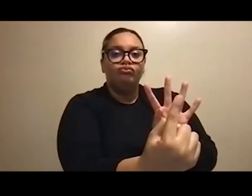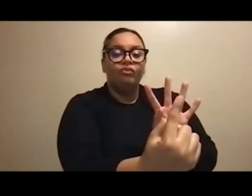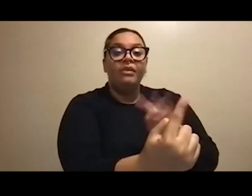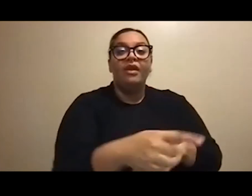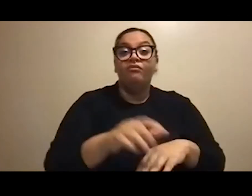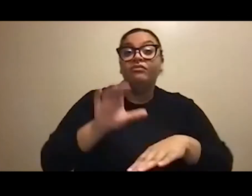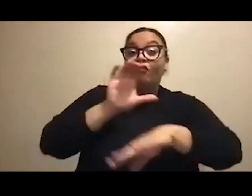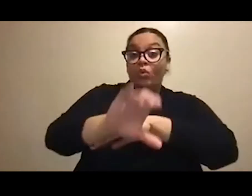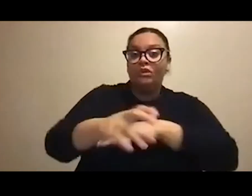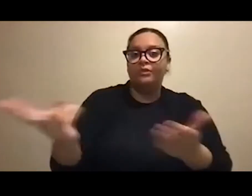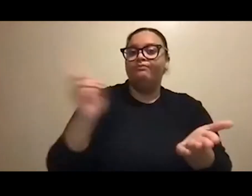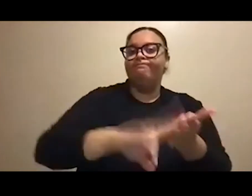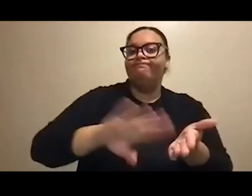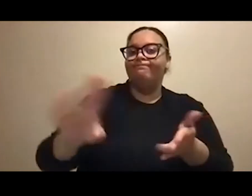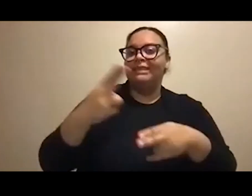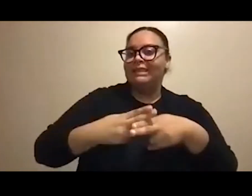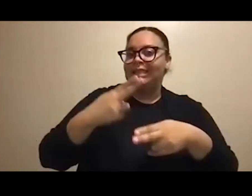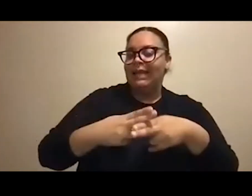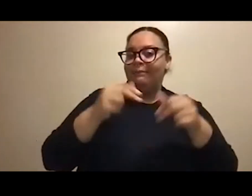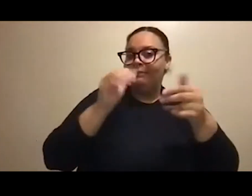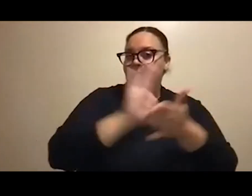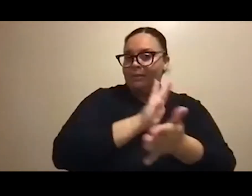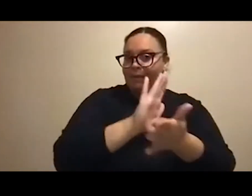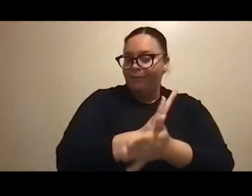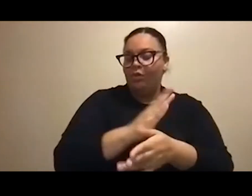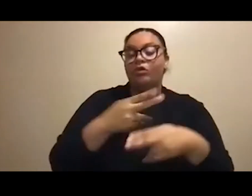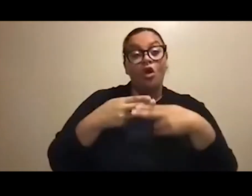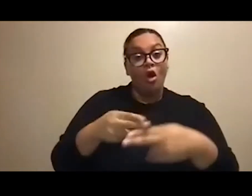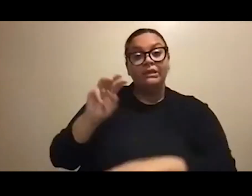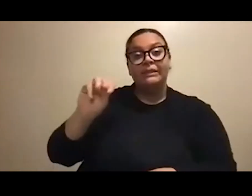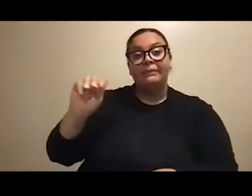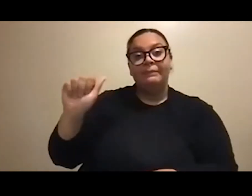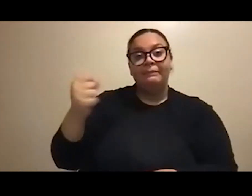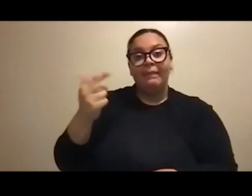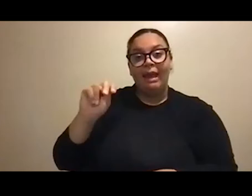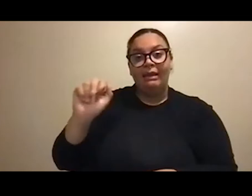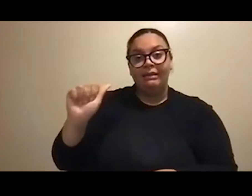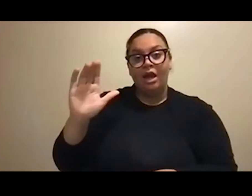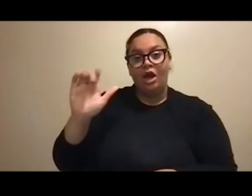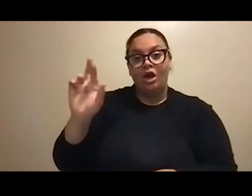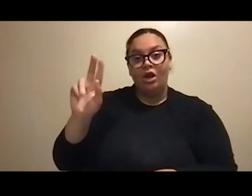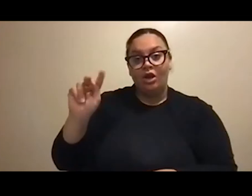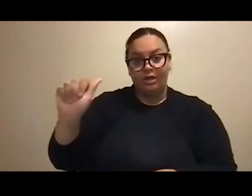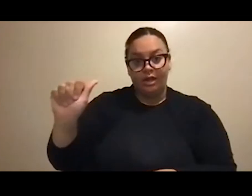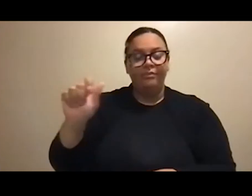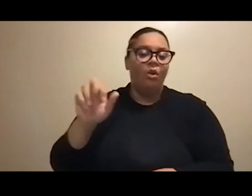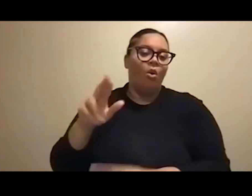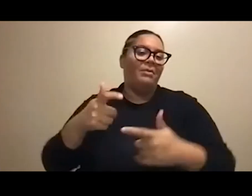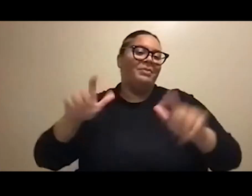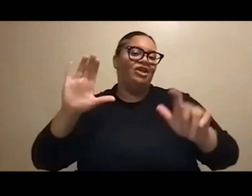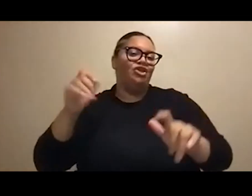document. And the document was called Magna Carta, or Big Chart, if you will, in